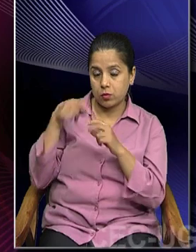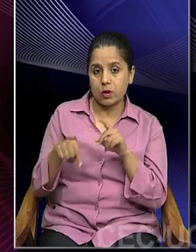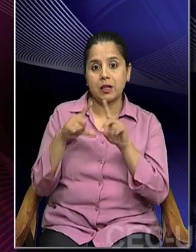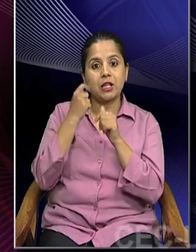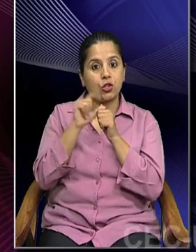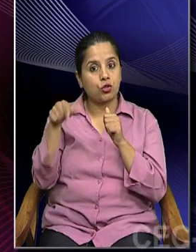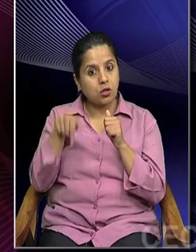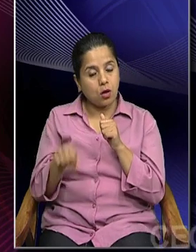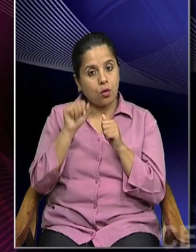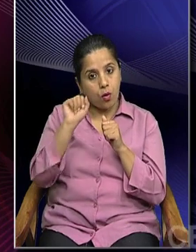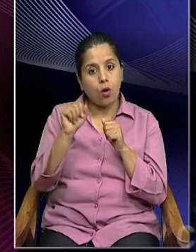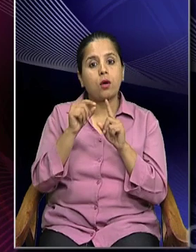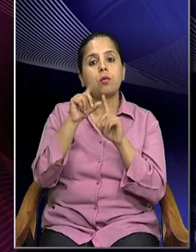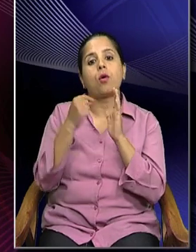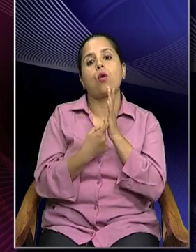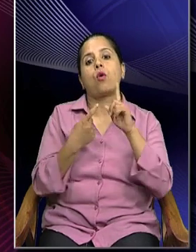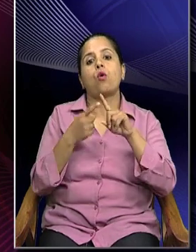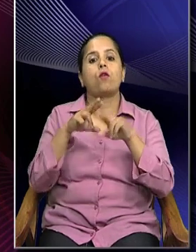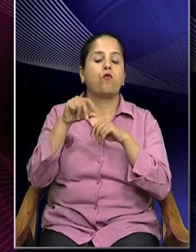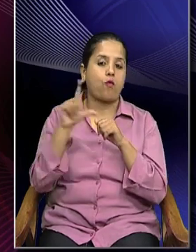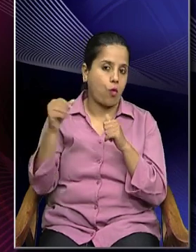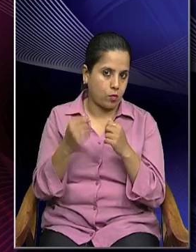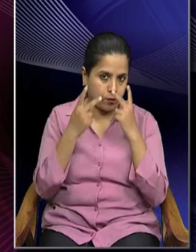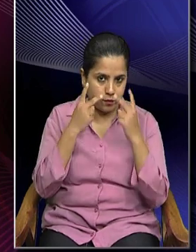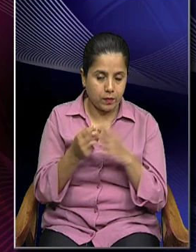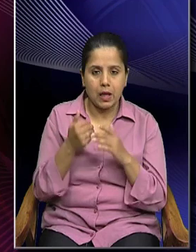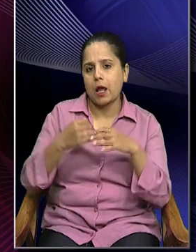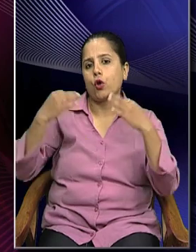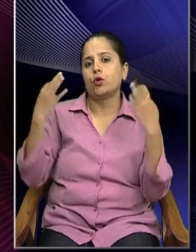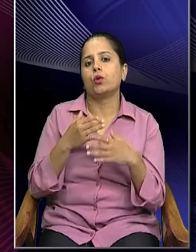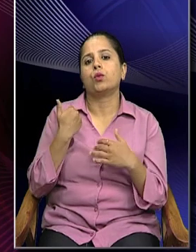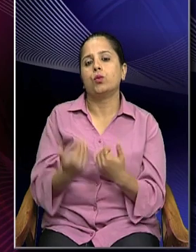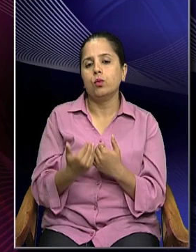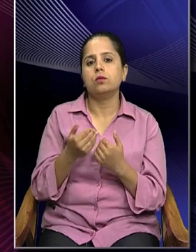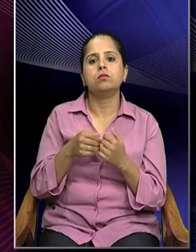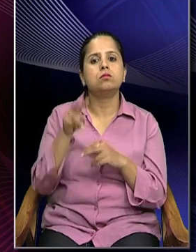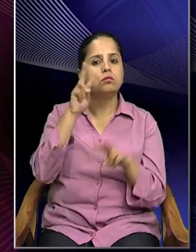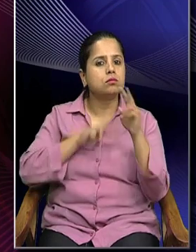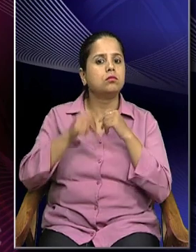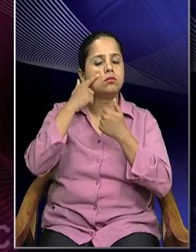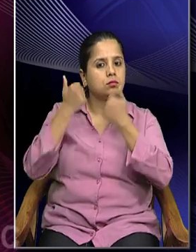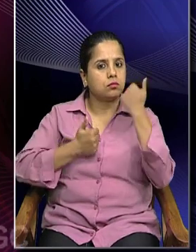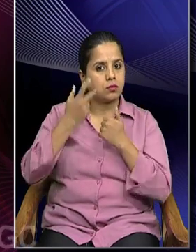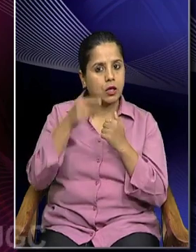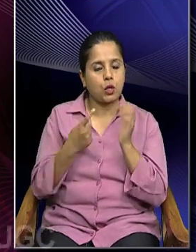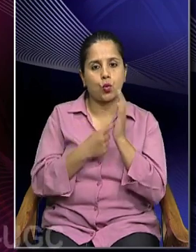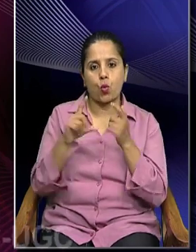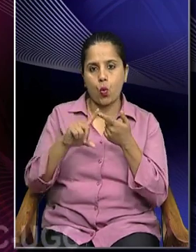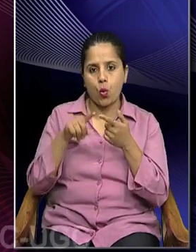digital portfolio. Now, let us move into a new field of assessment called the